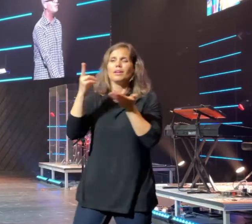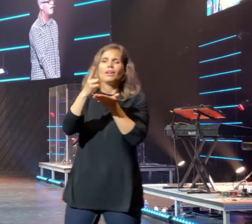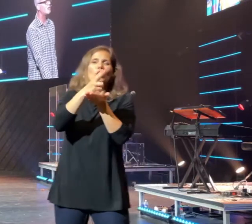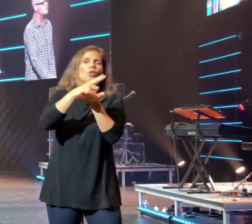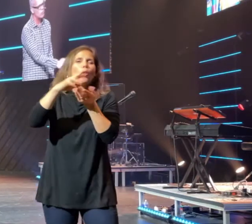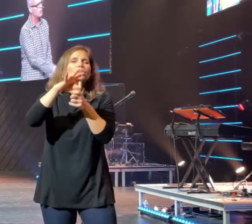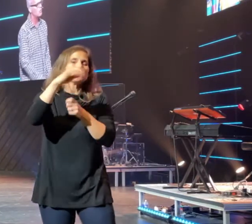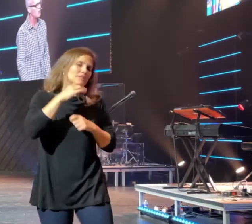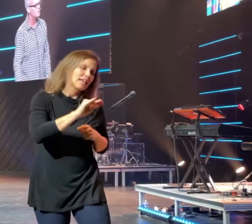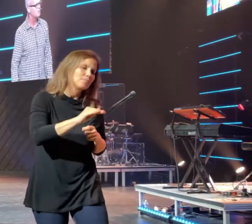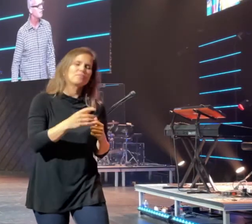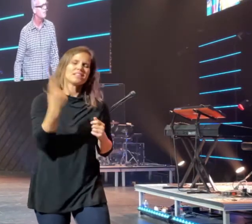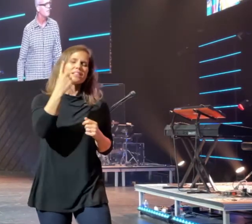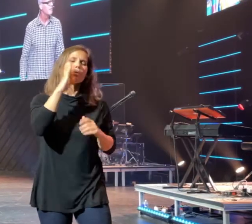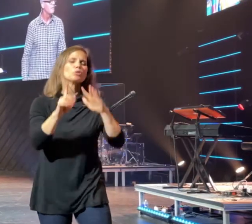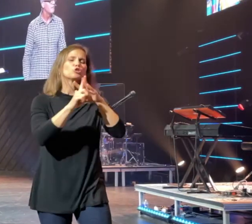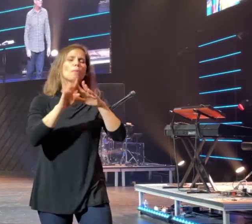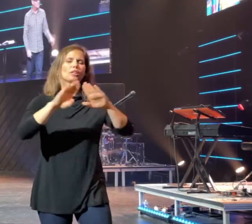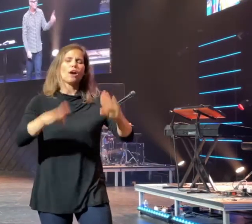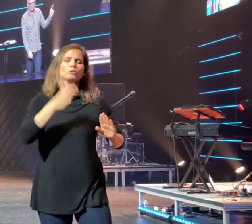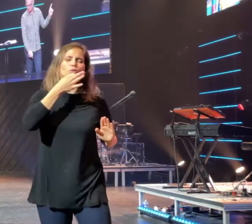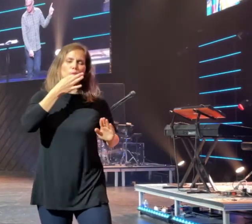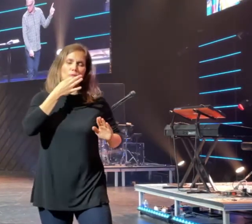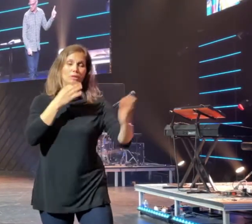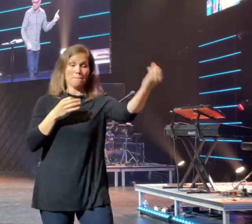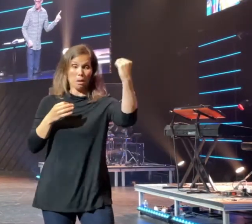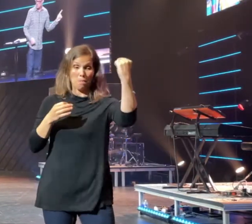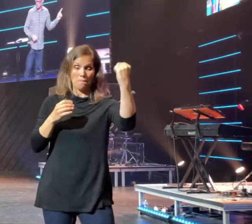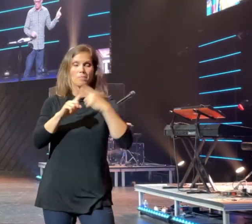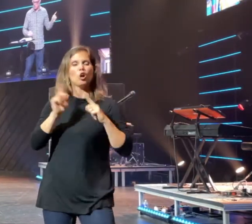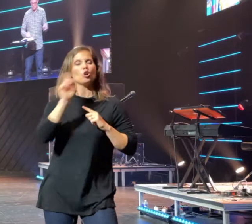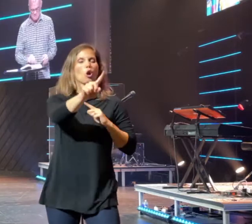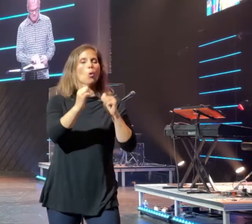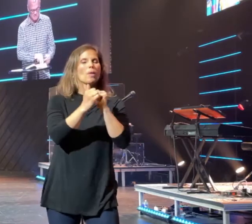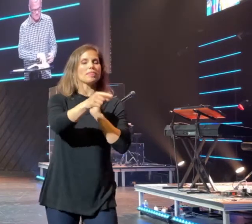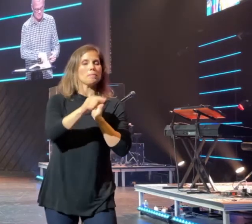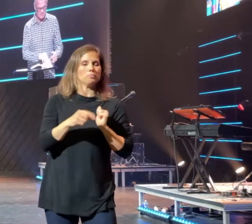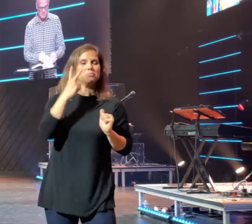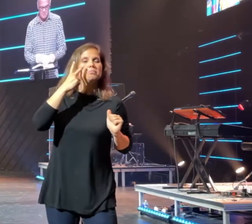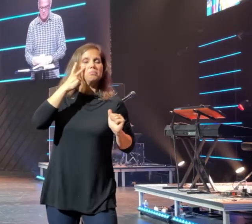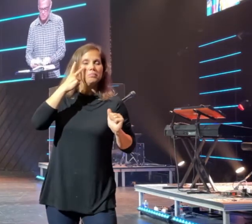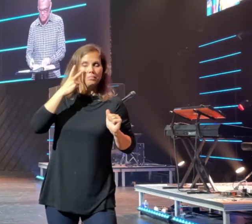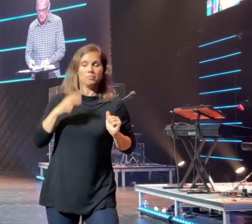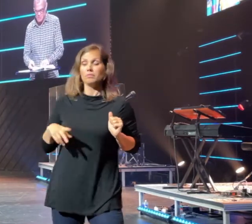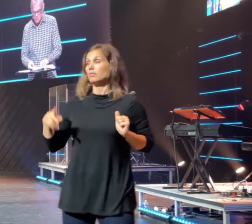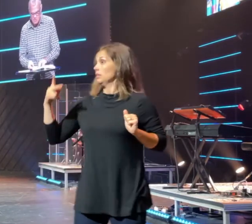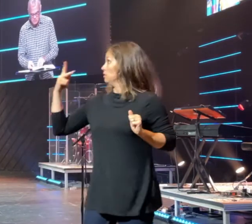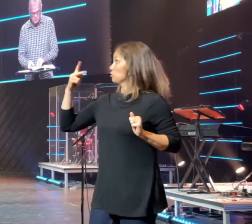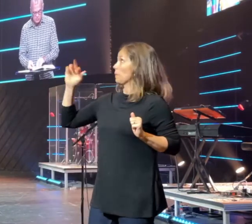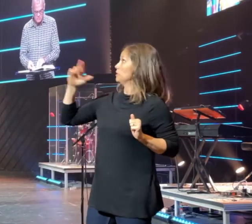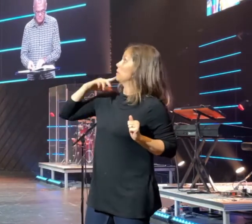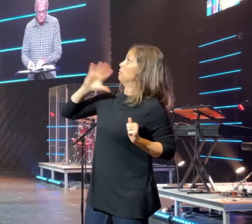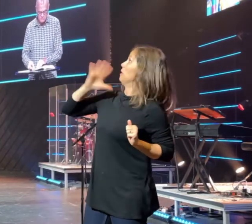people knock on your door, go with them. And this is what happens. I'll just read a few verses of Acts 10. Peter says, okay, I'm going to go because the